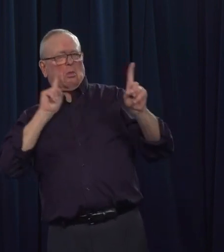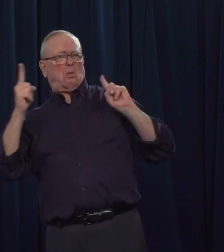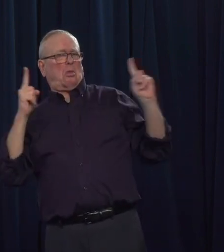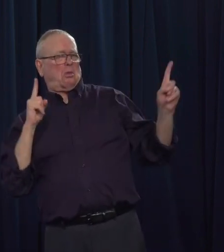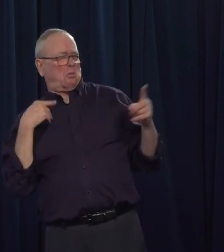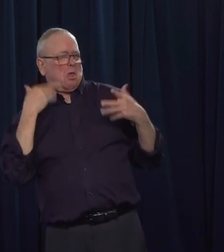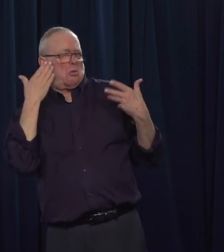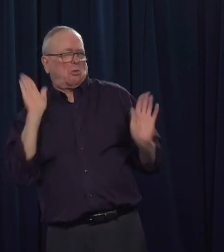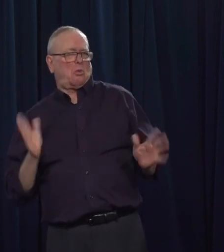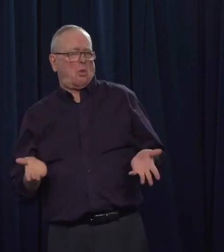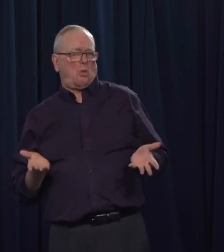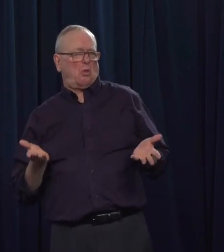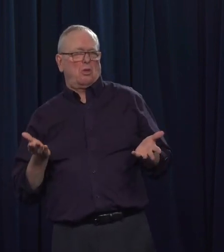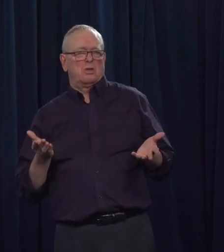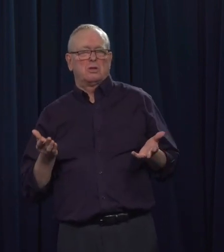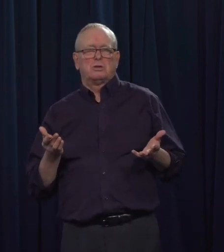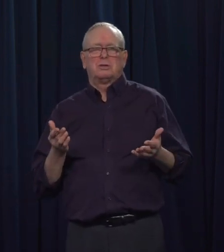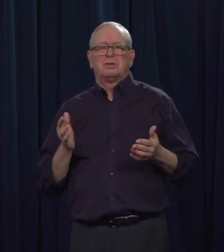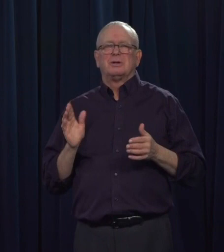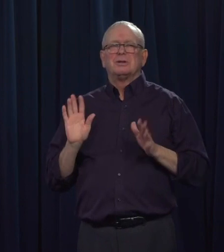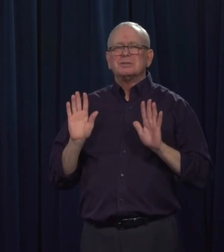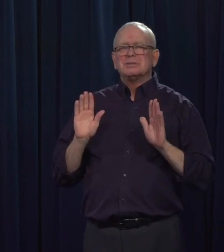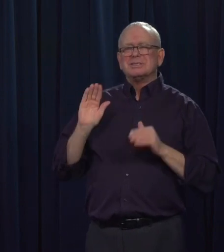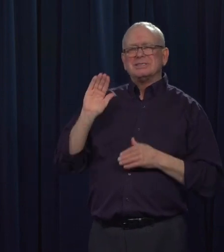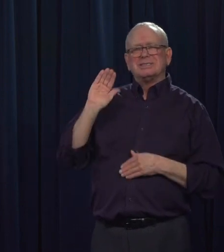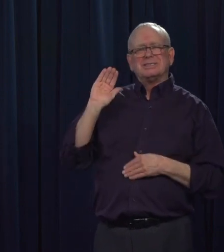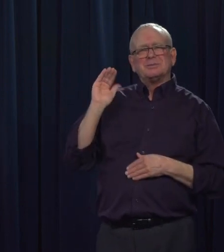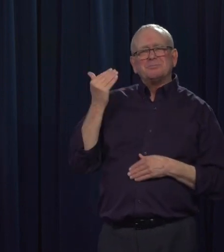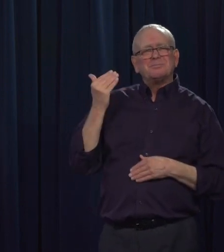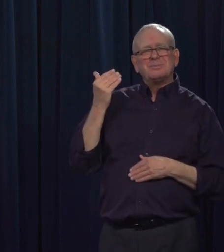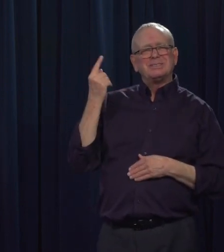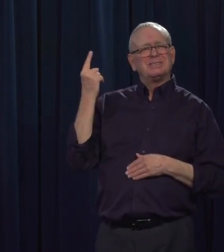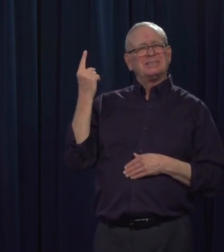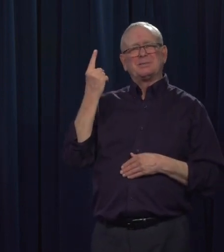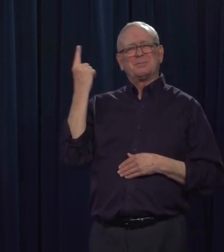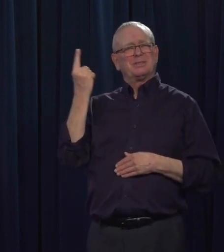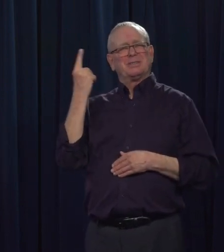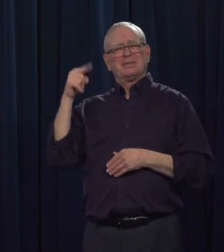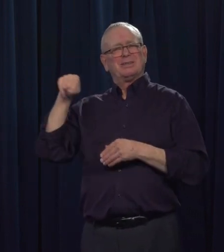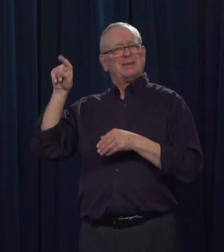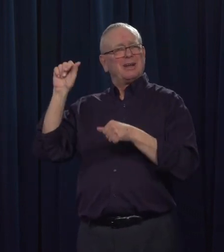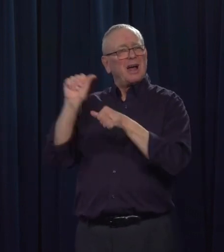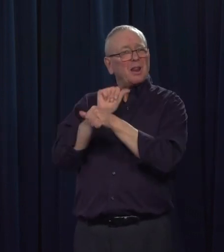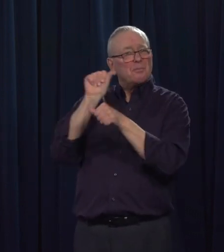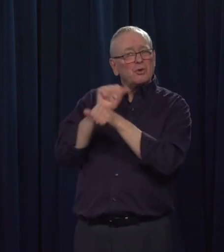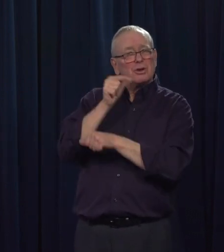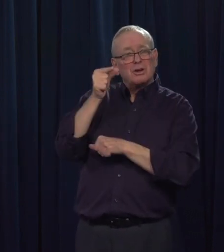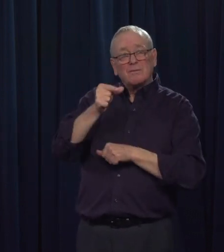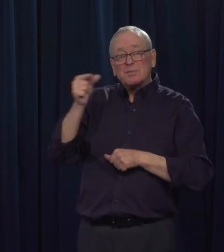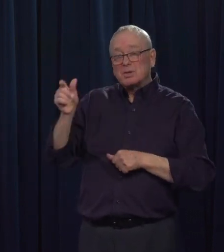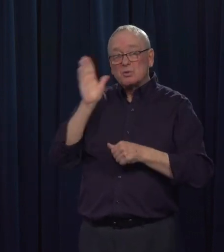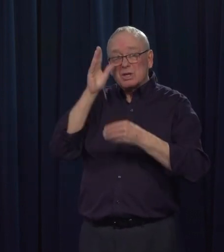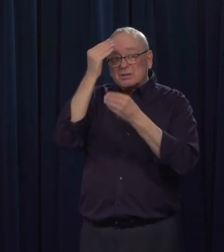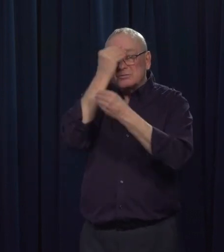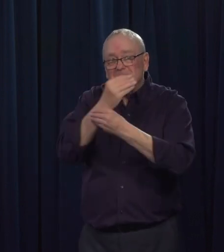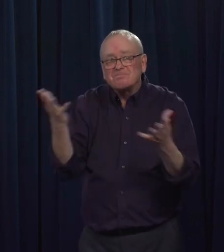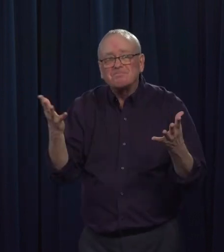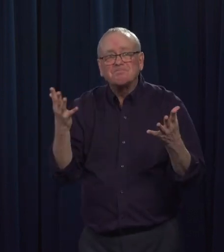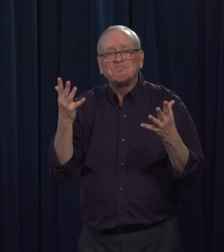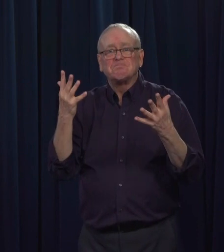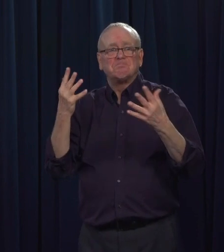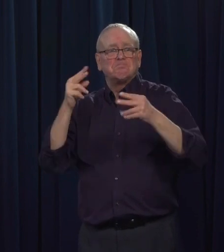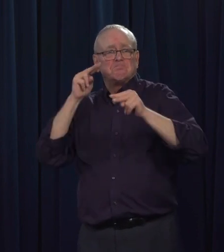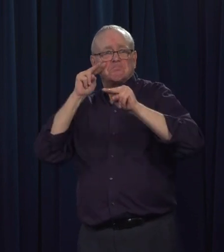roll out this week about public health inspectors monitoring maybe restaurants or coffee shops or businesses